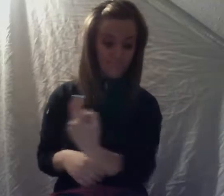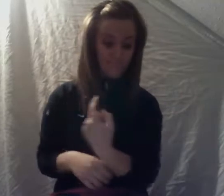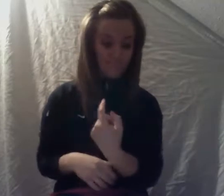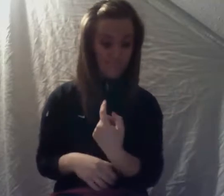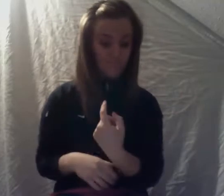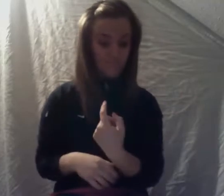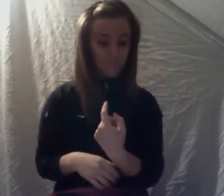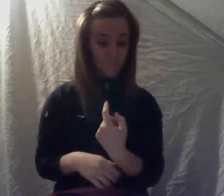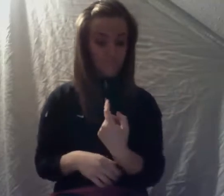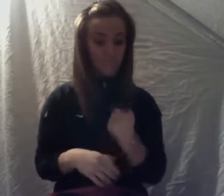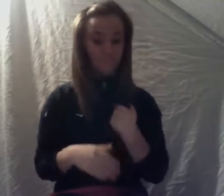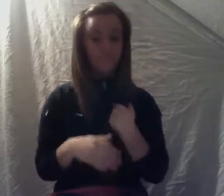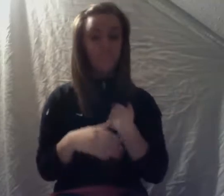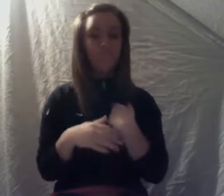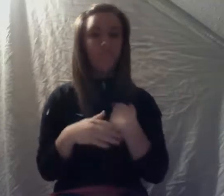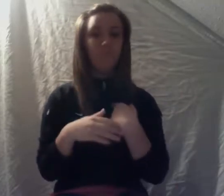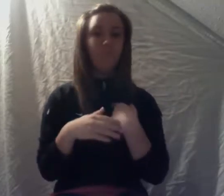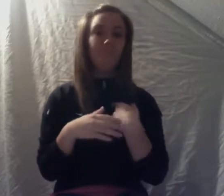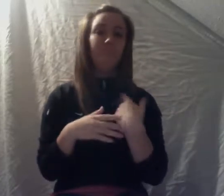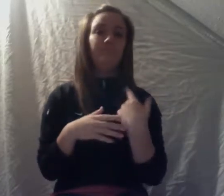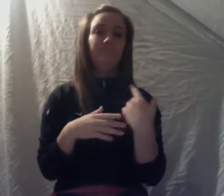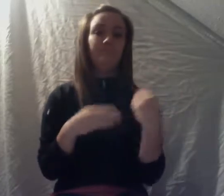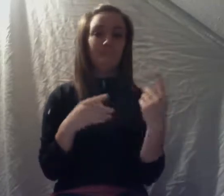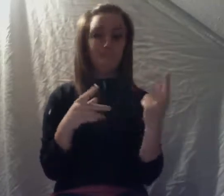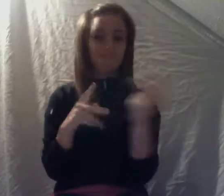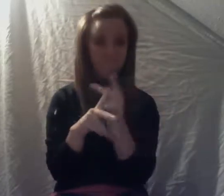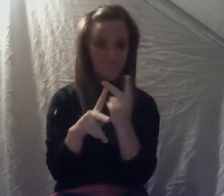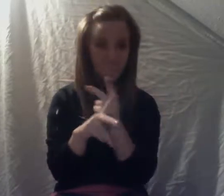So pretty much everything is based around the advertising.